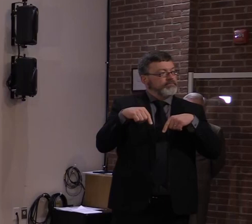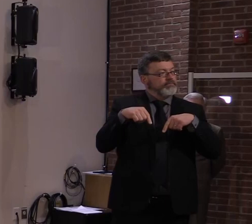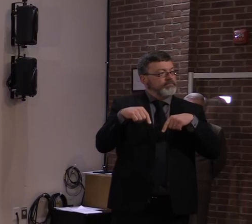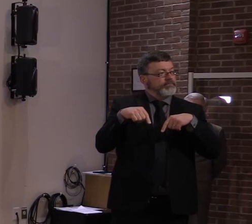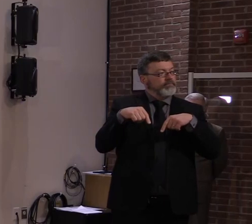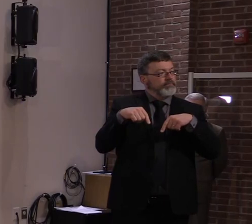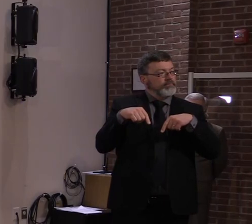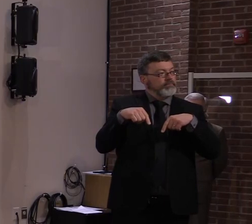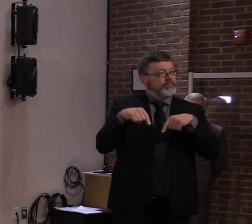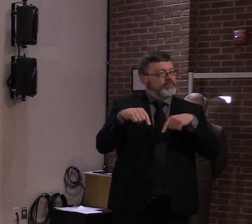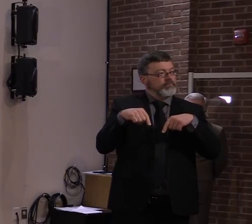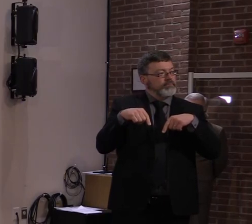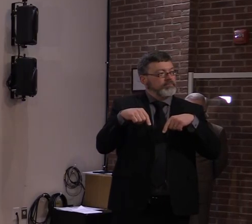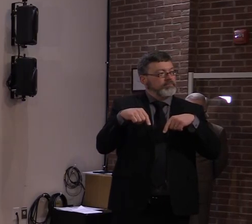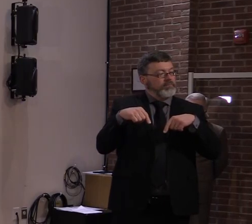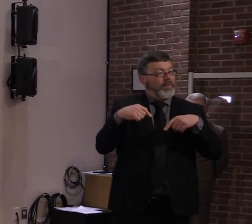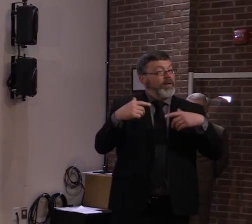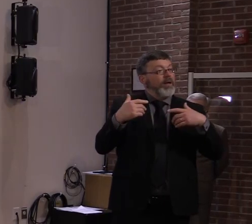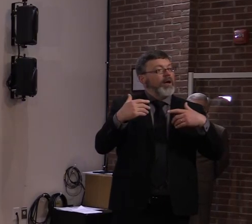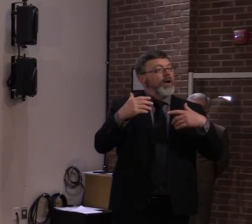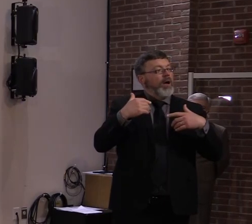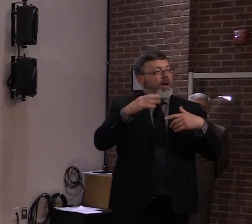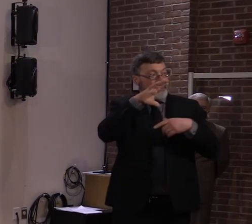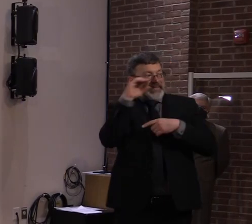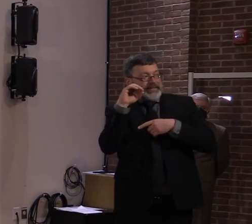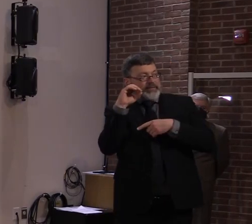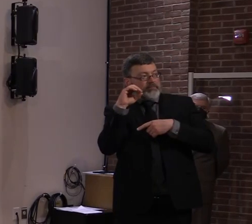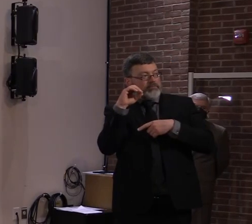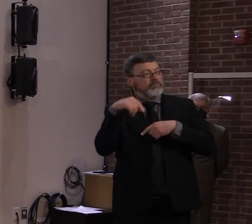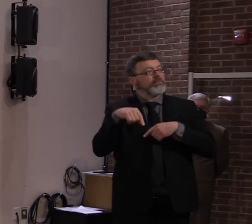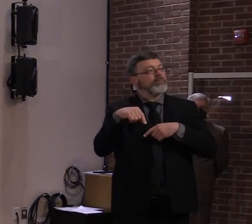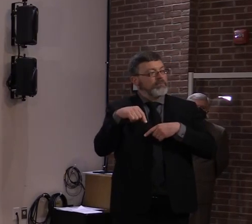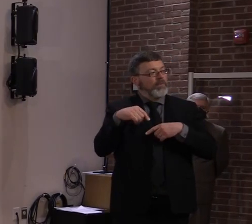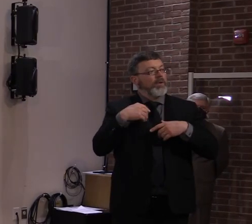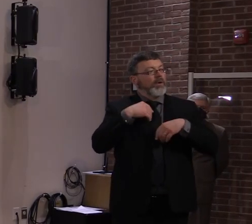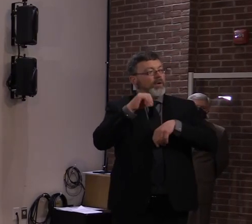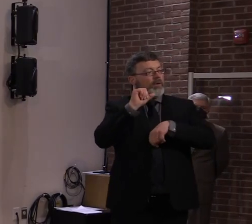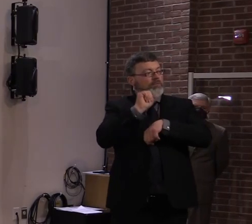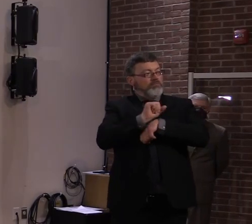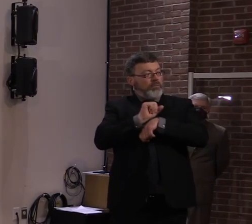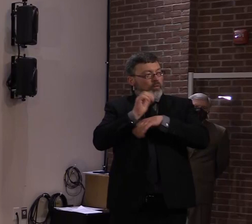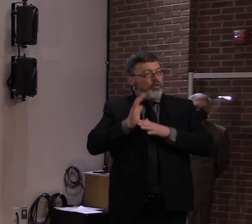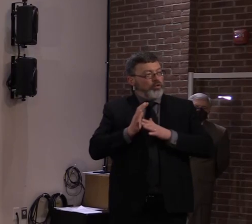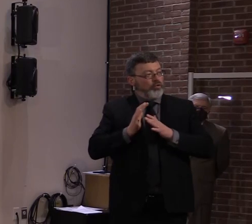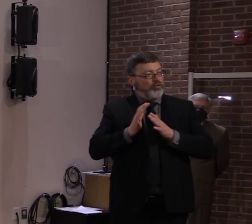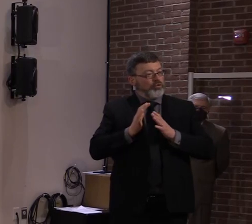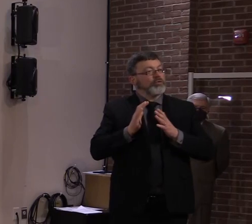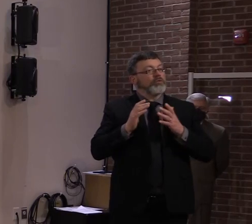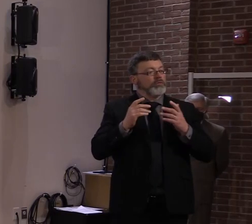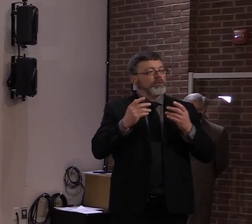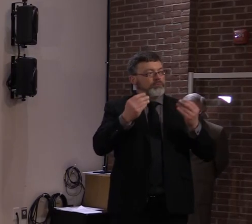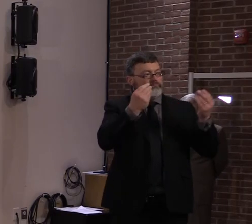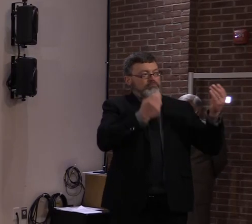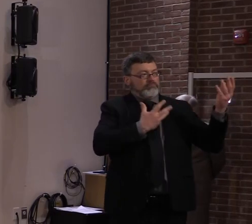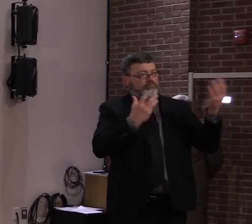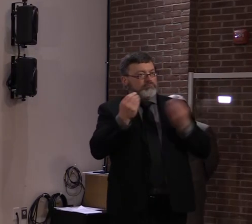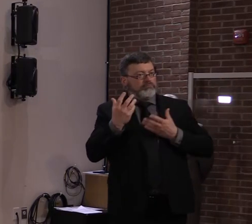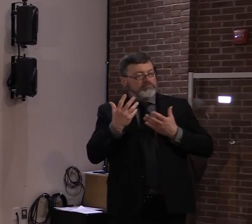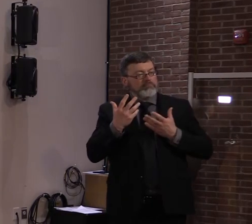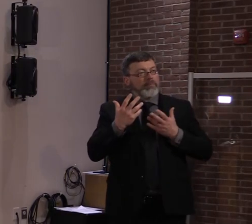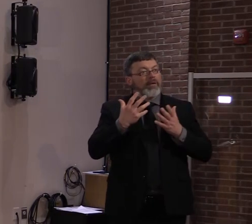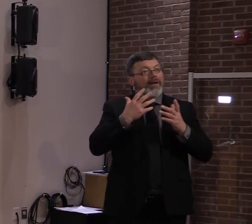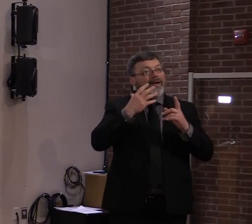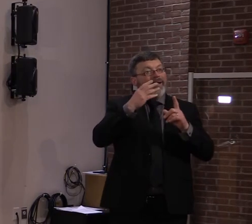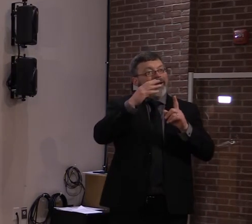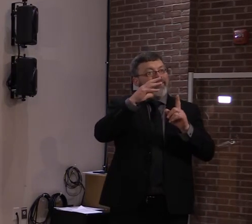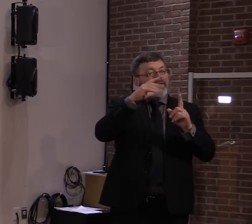fraud, including one about a week ago in which the employee visited the website to report it was false. The newspaper disputed the claim, yet